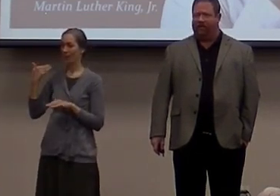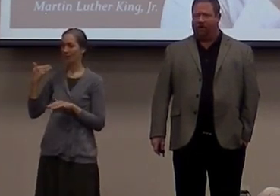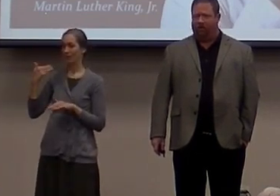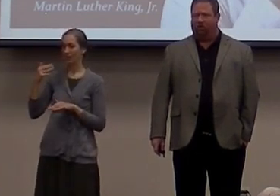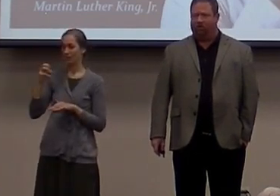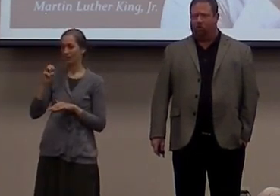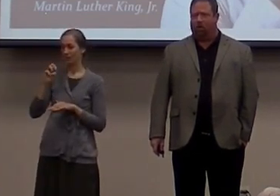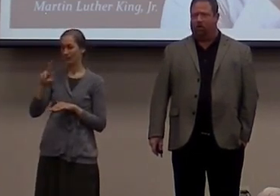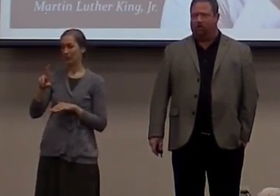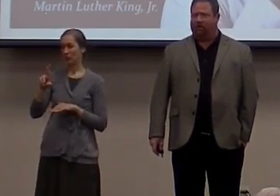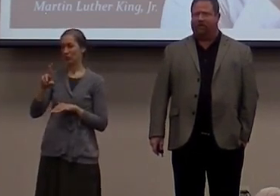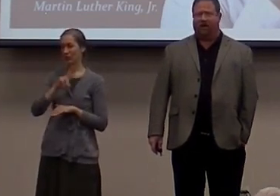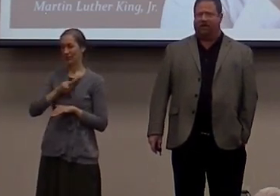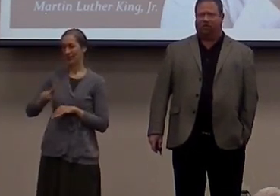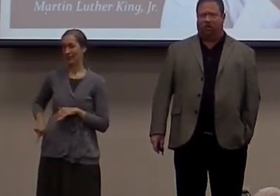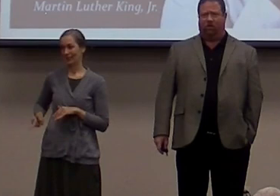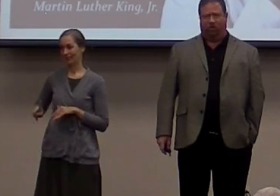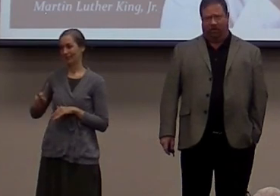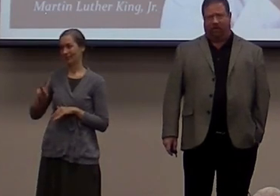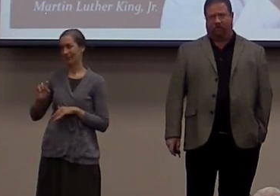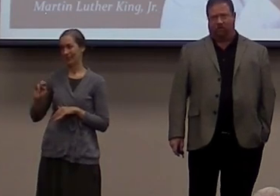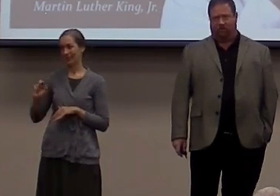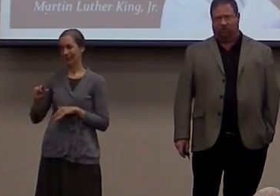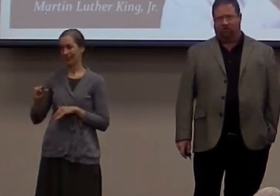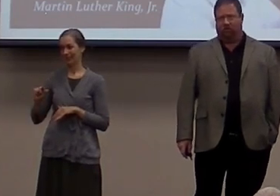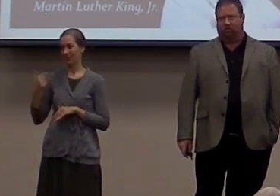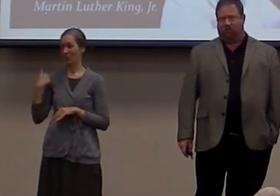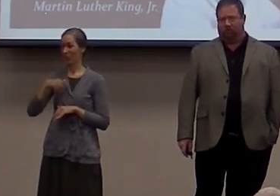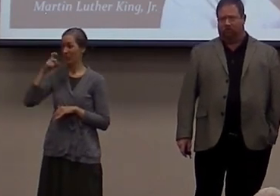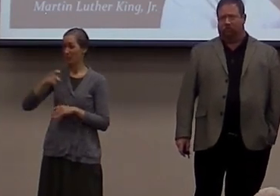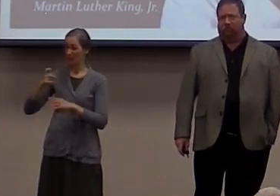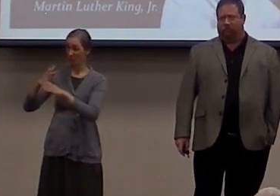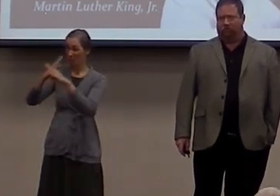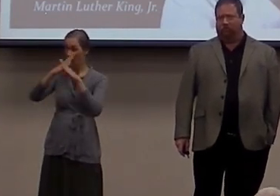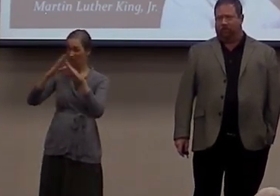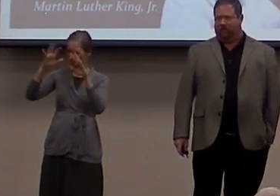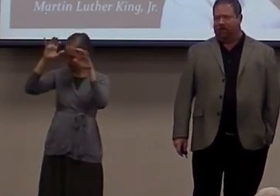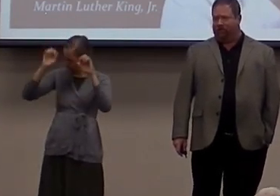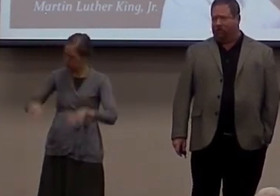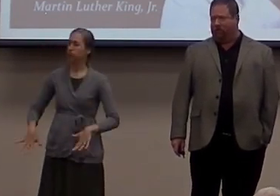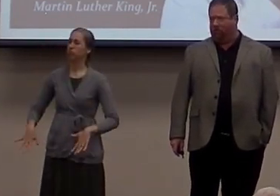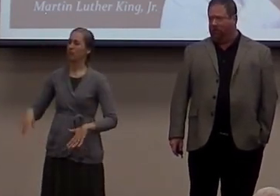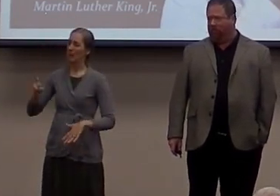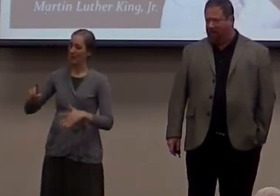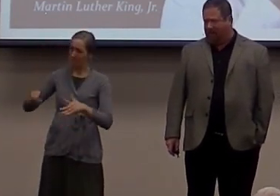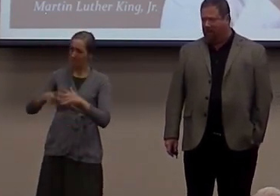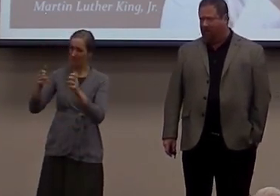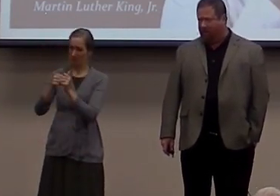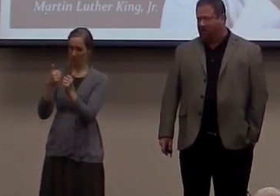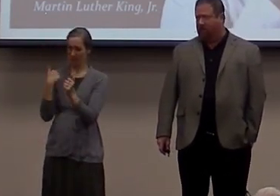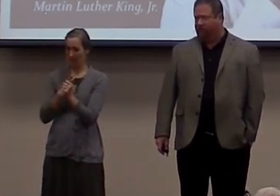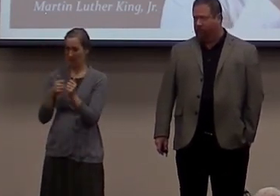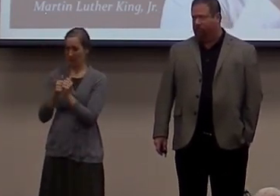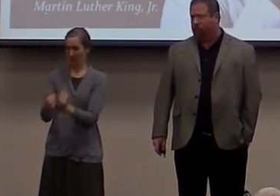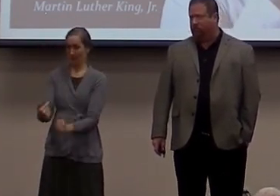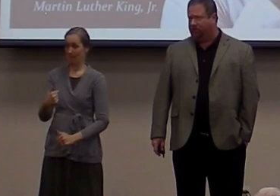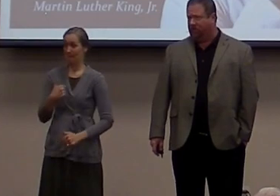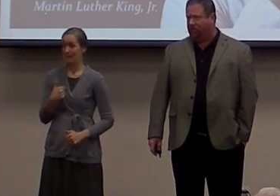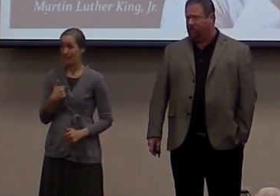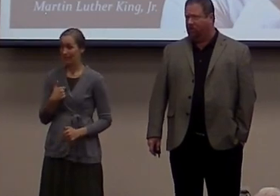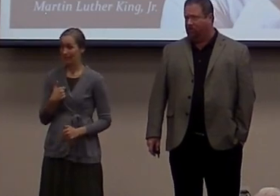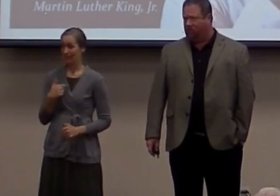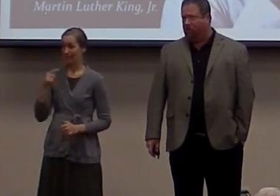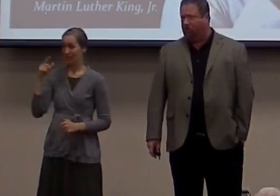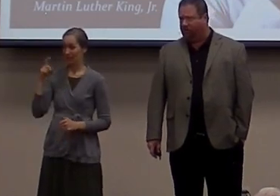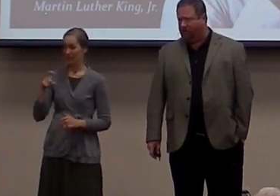We've got to tear down those walls, and it's got to start with us. It's got to start with me as an individual, and it's got